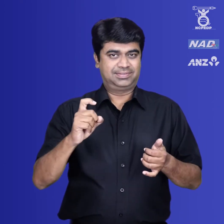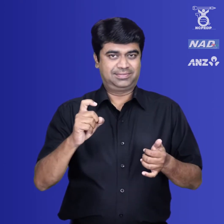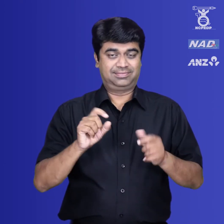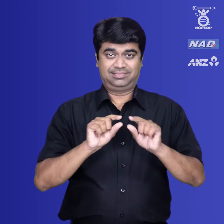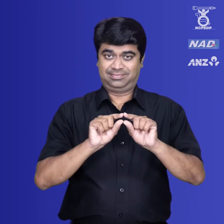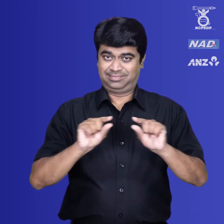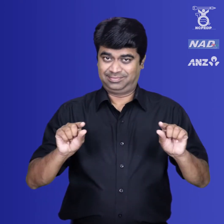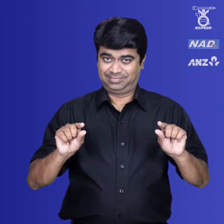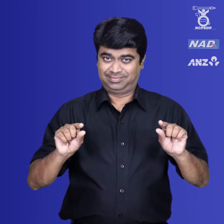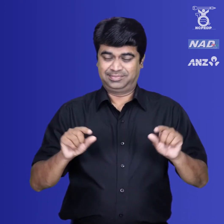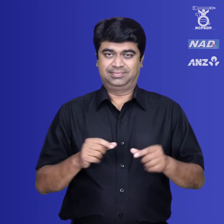27.